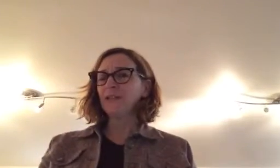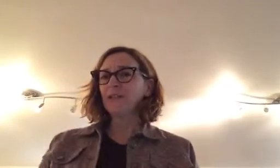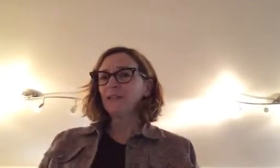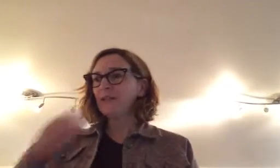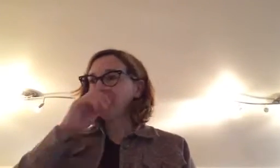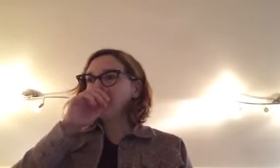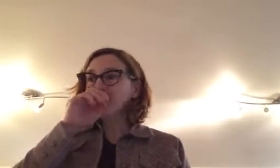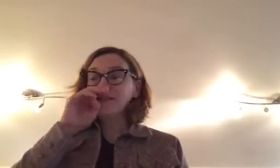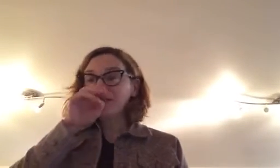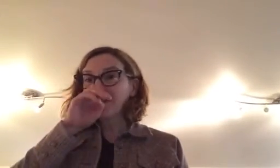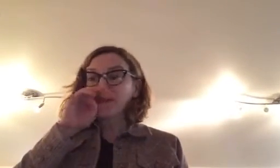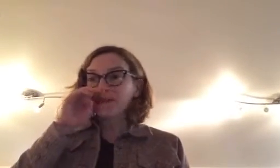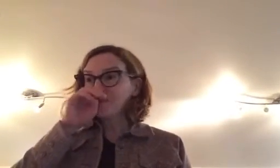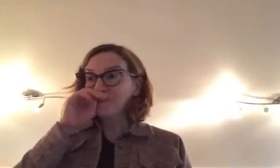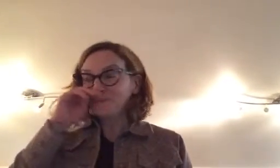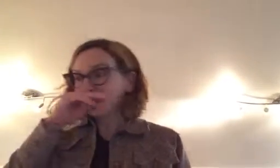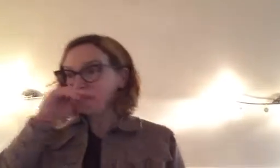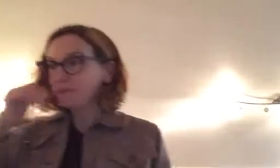England is